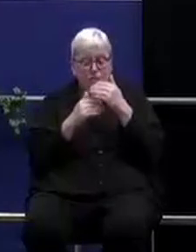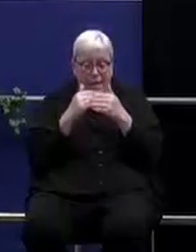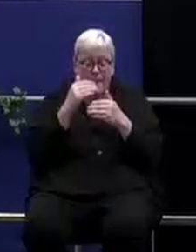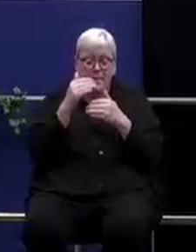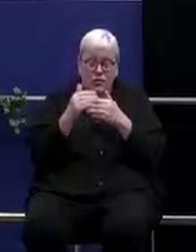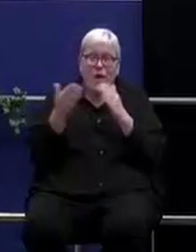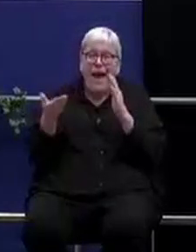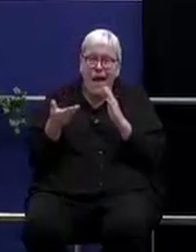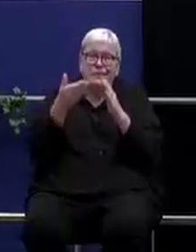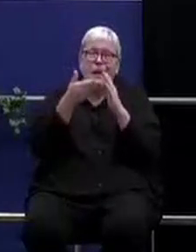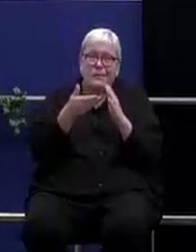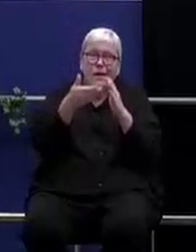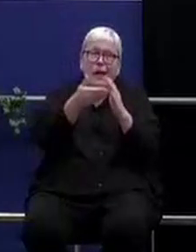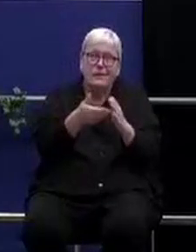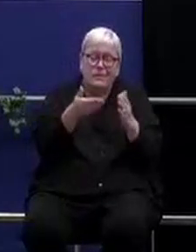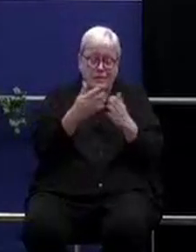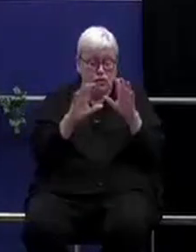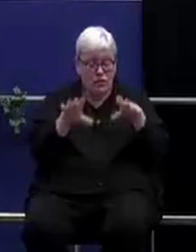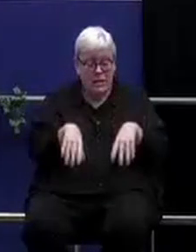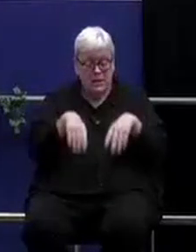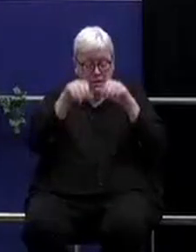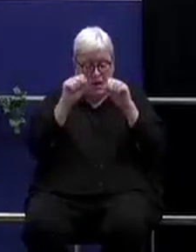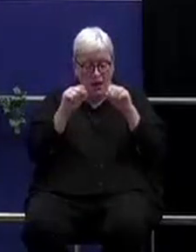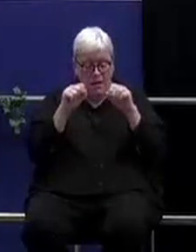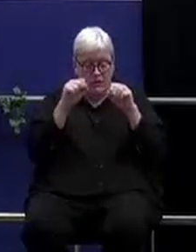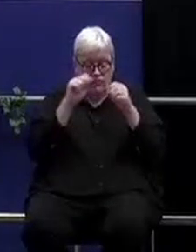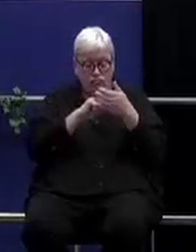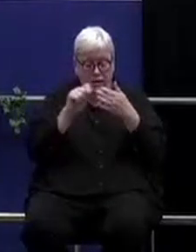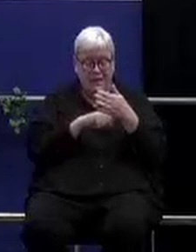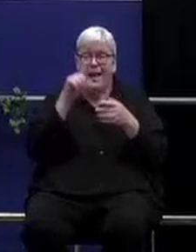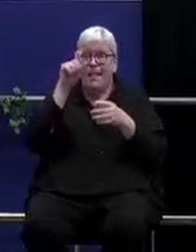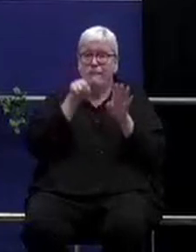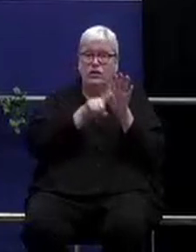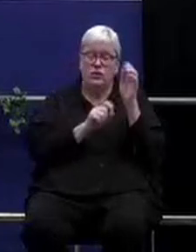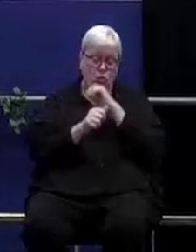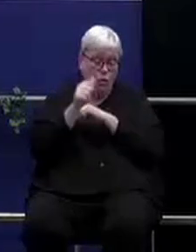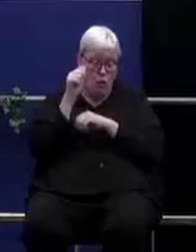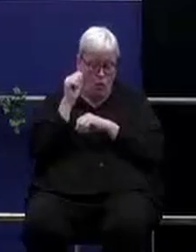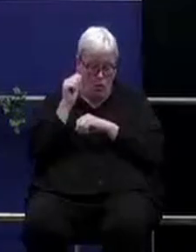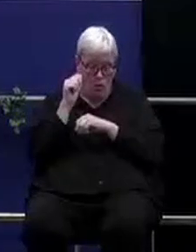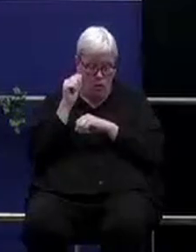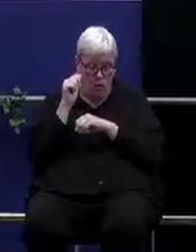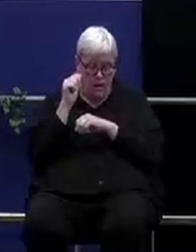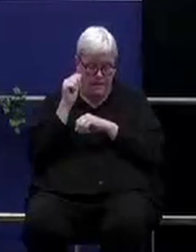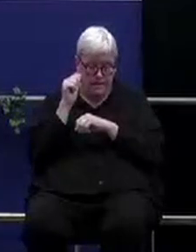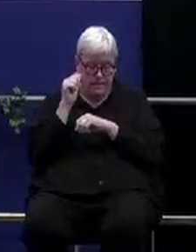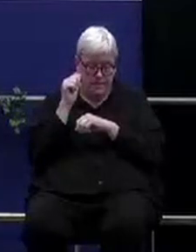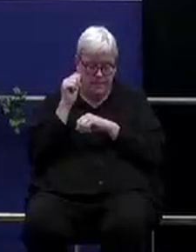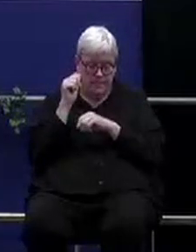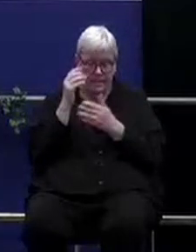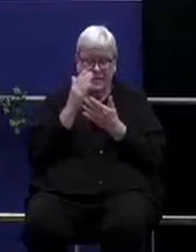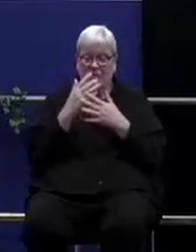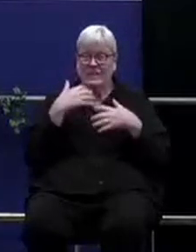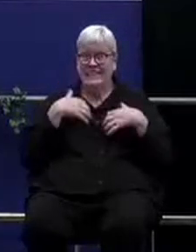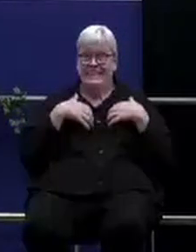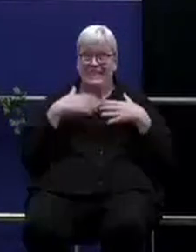momentum. I mean, I started writing about 11 years ago. And then it's really frustrating because your first novel comes out and people